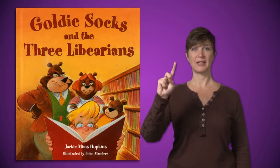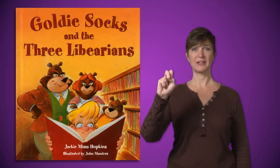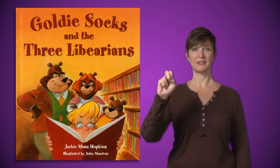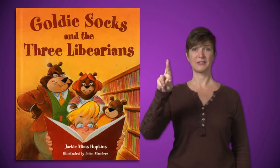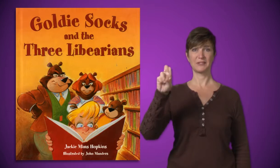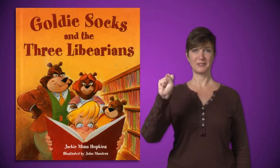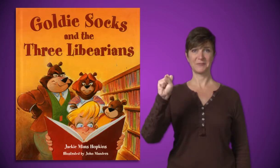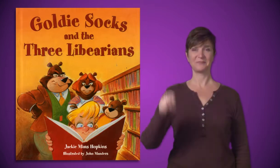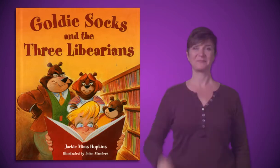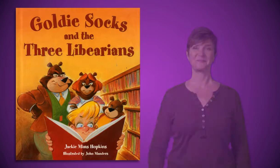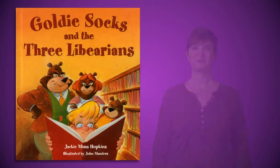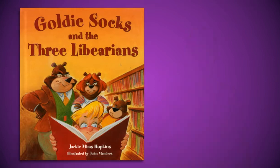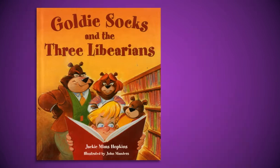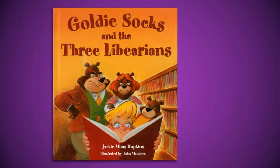John Manders.